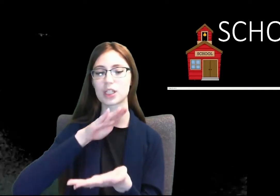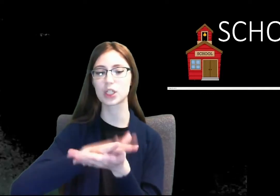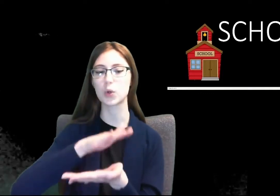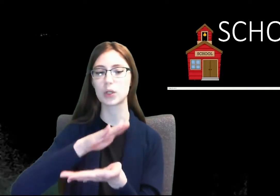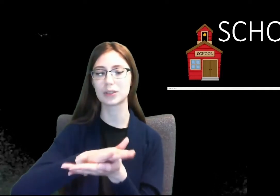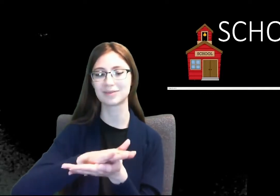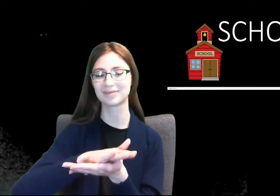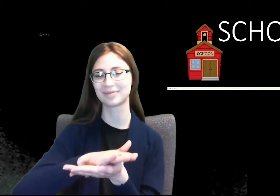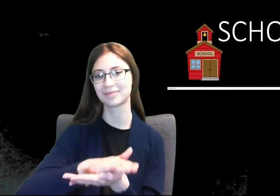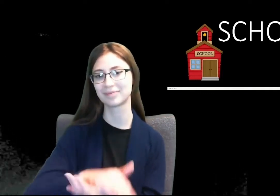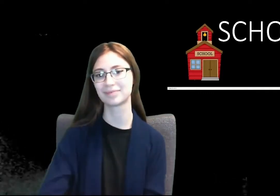School.